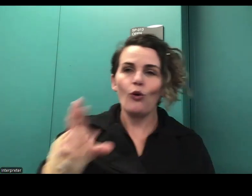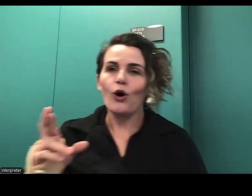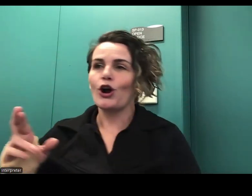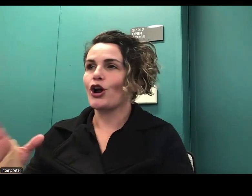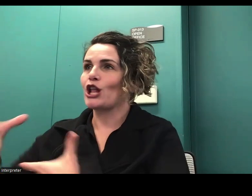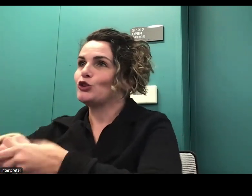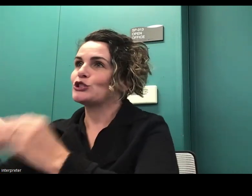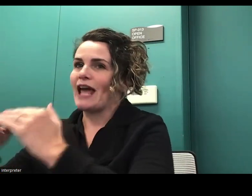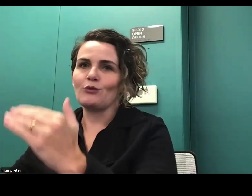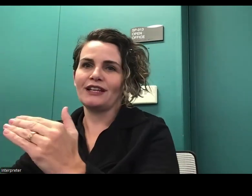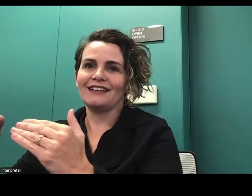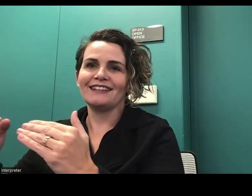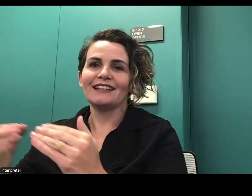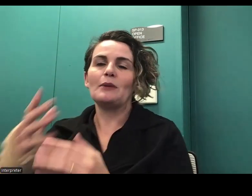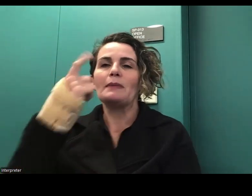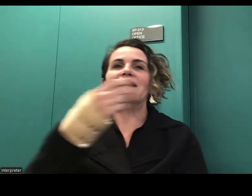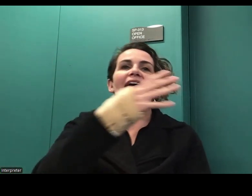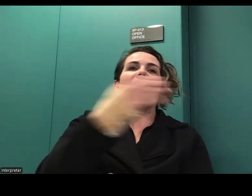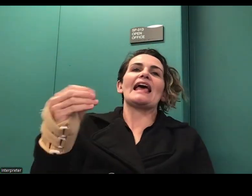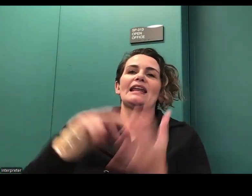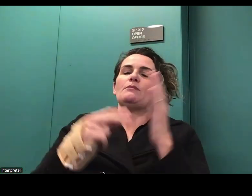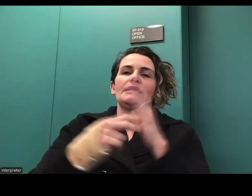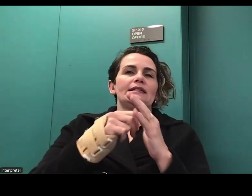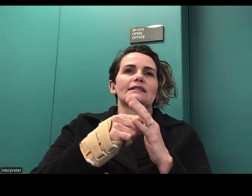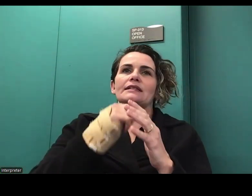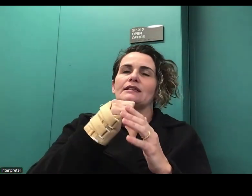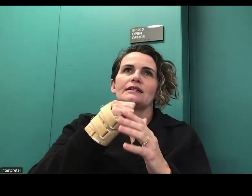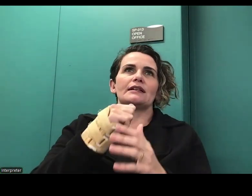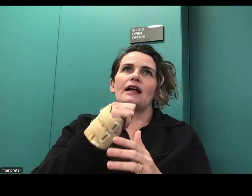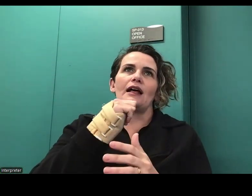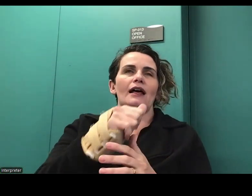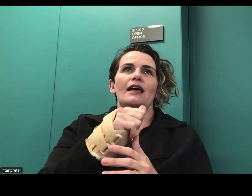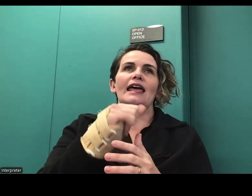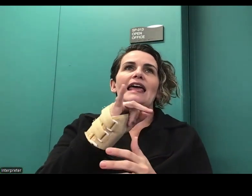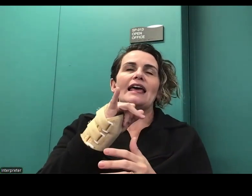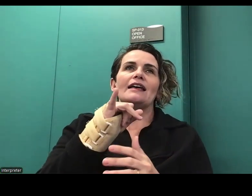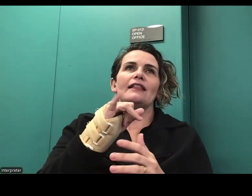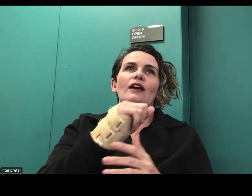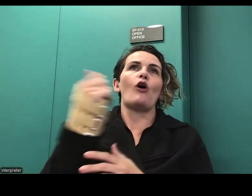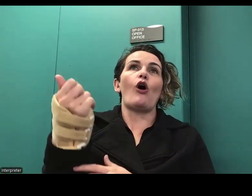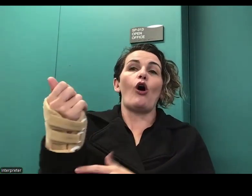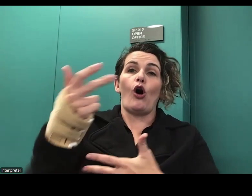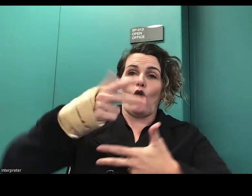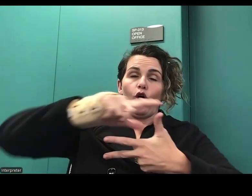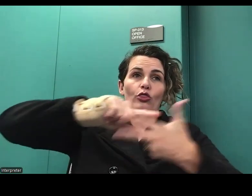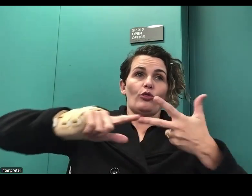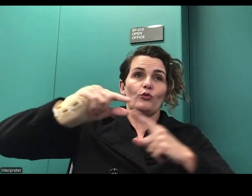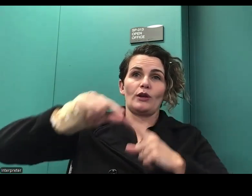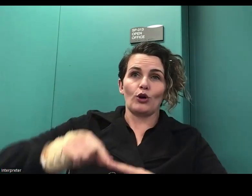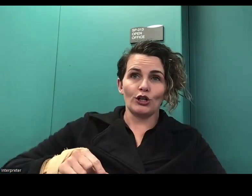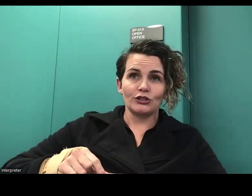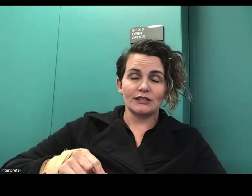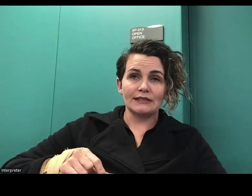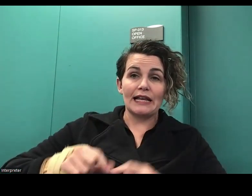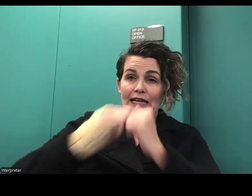equity and inclusion training. I could call it equity training. I can't call it diversity, equity, and local.